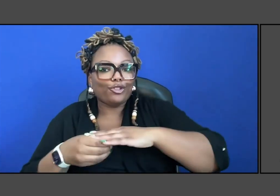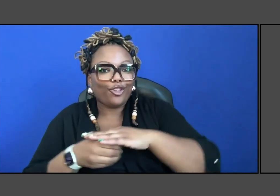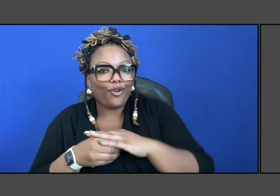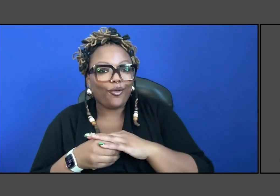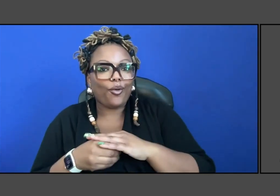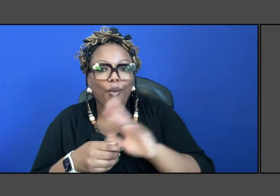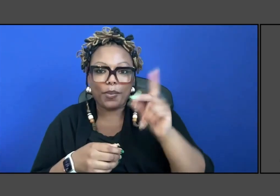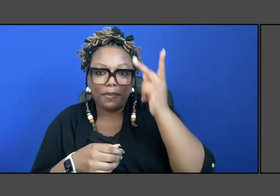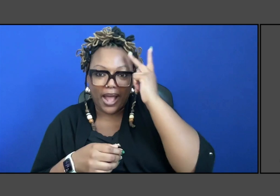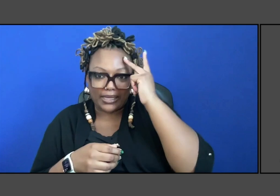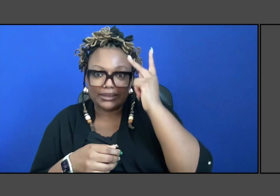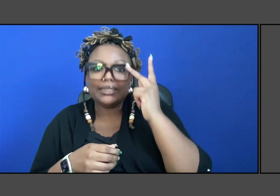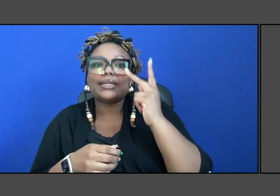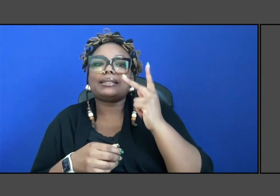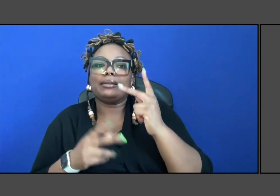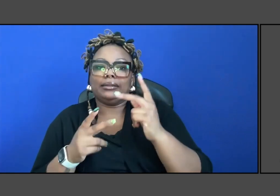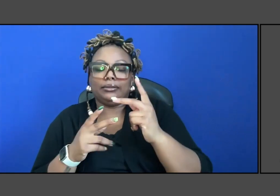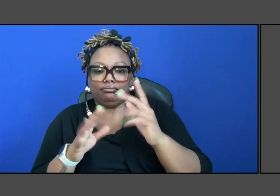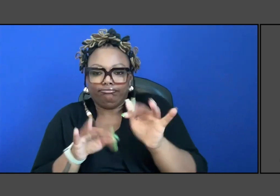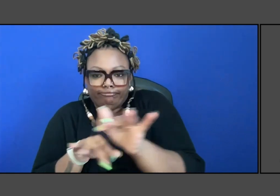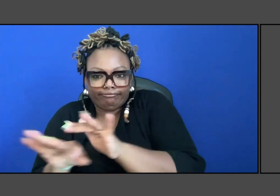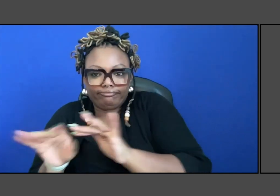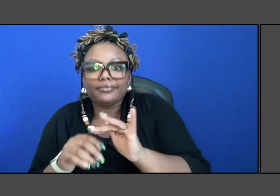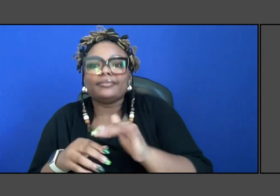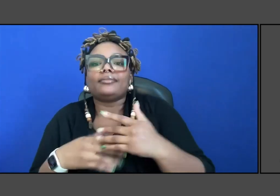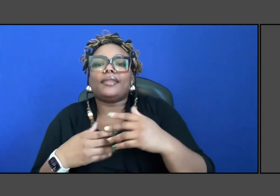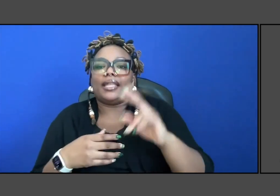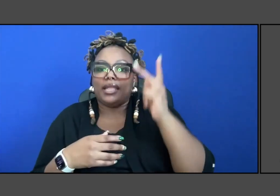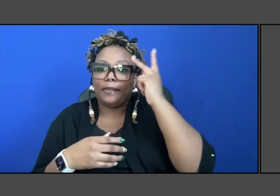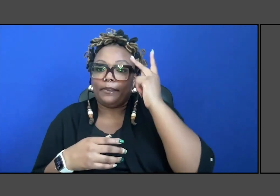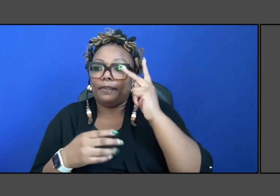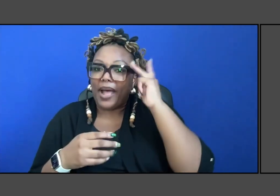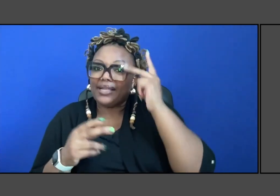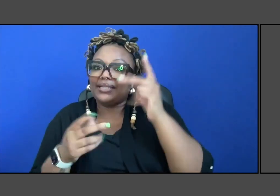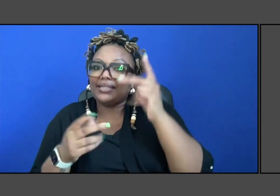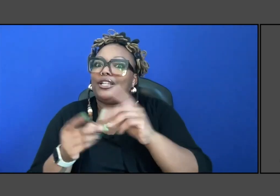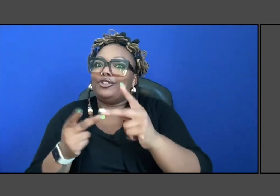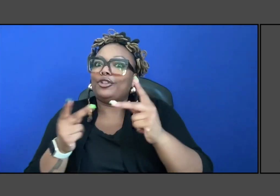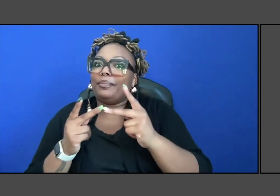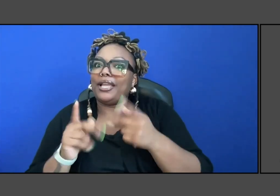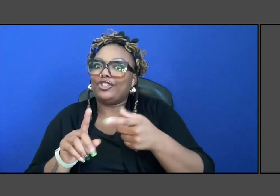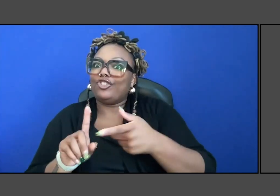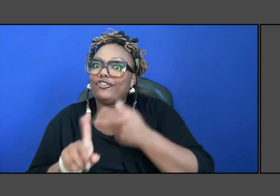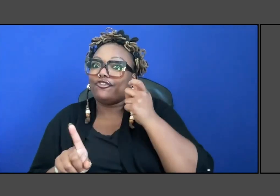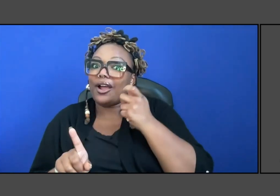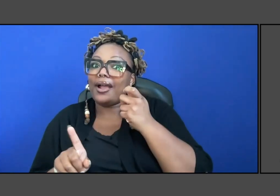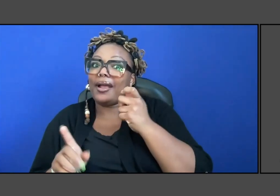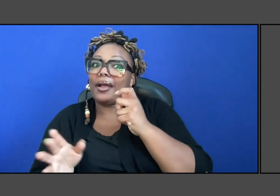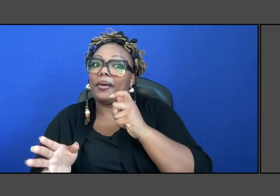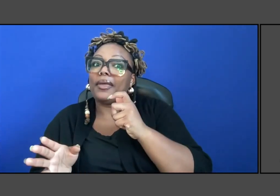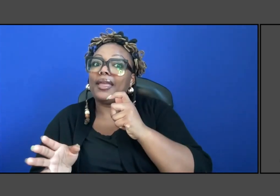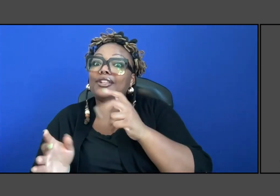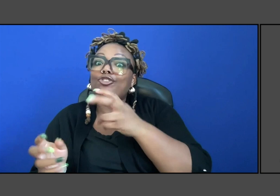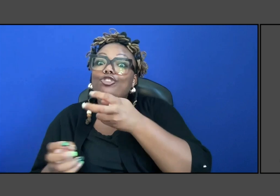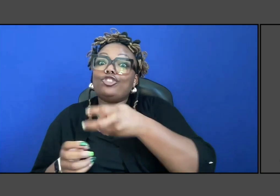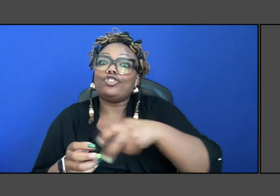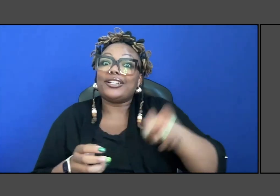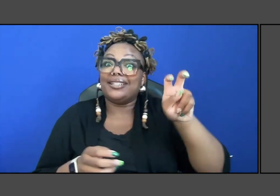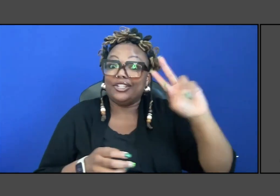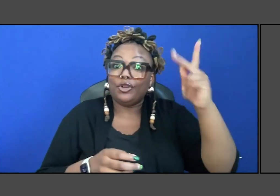politics in place, politics in the place you come from, to politics on a national